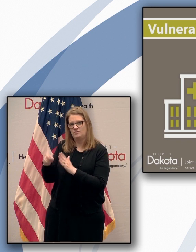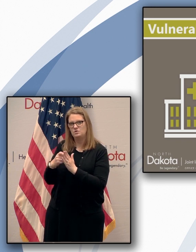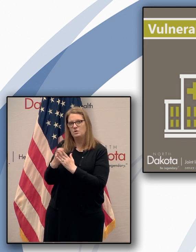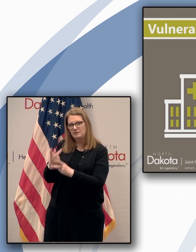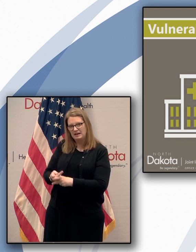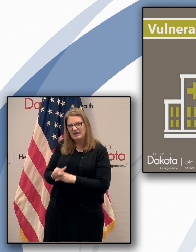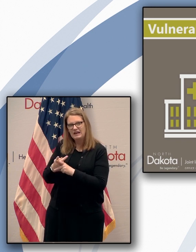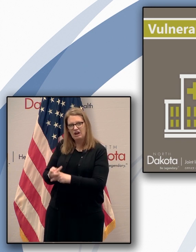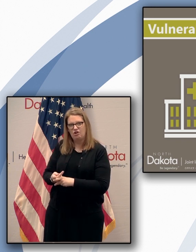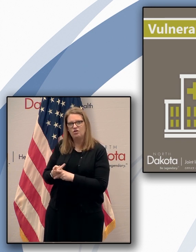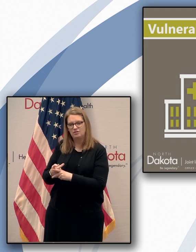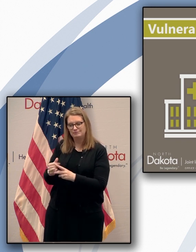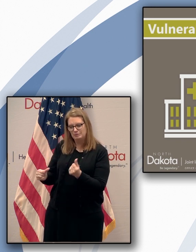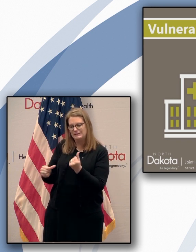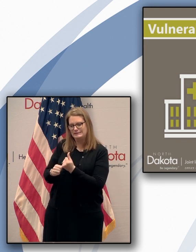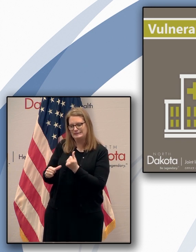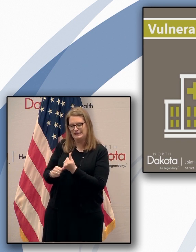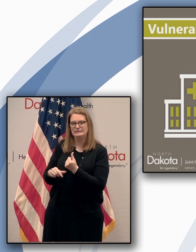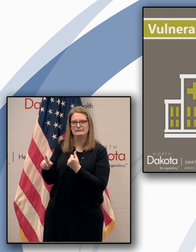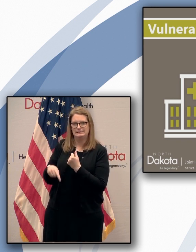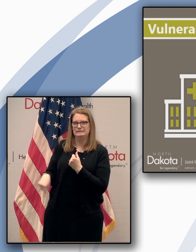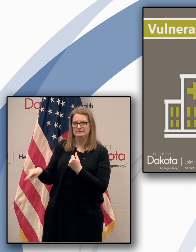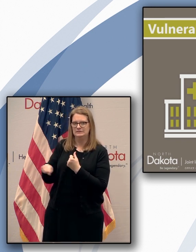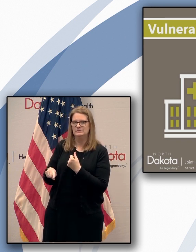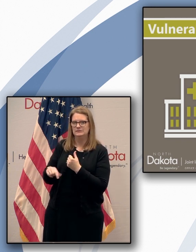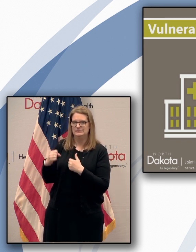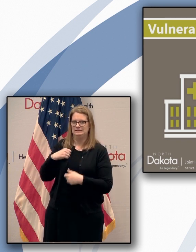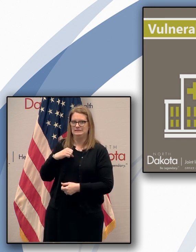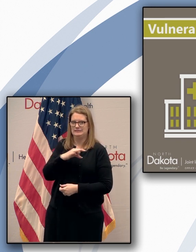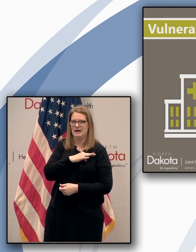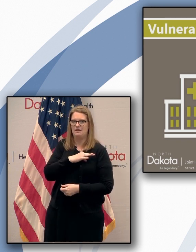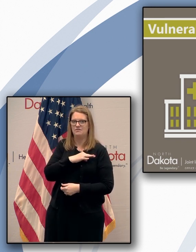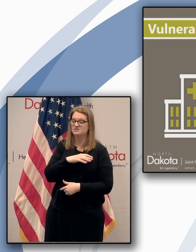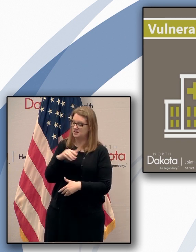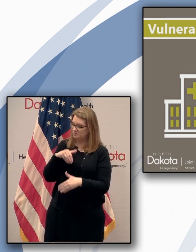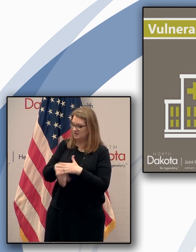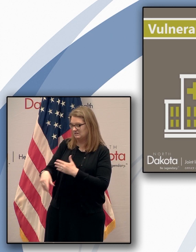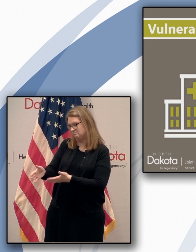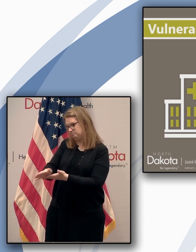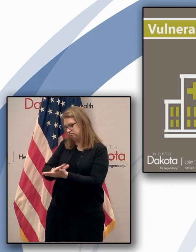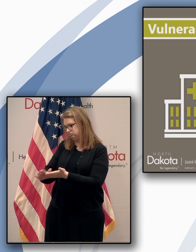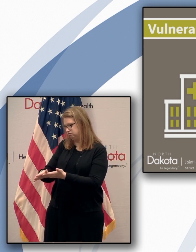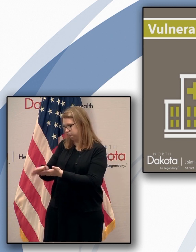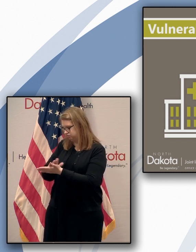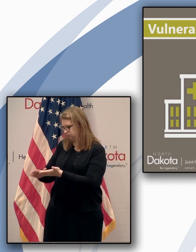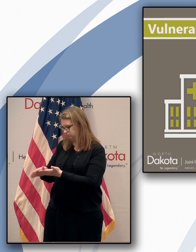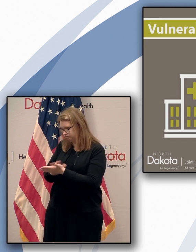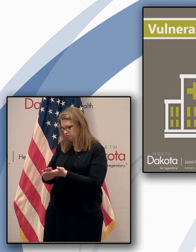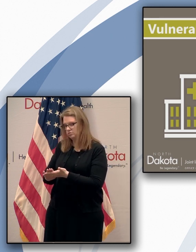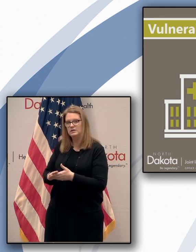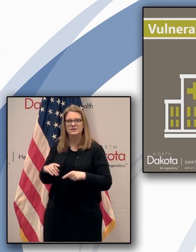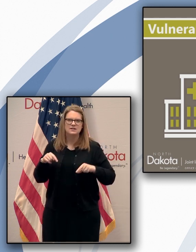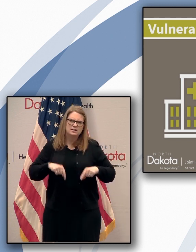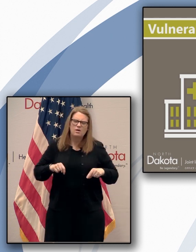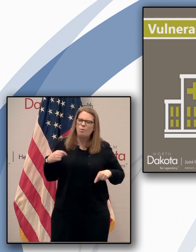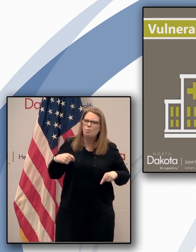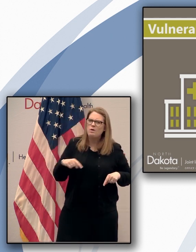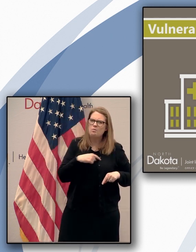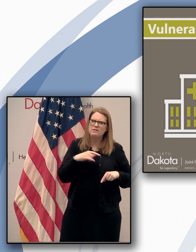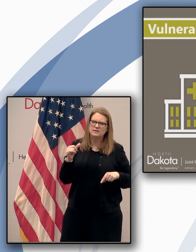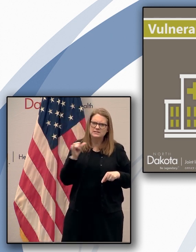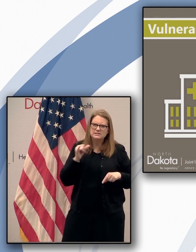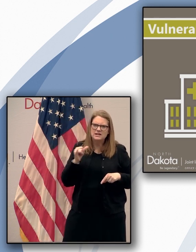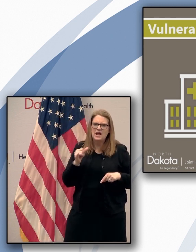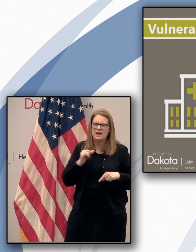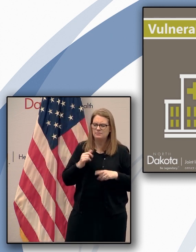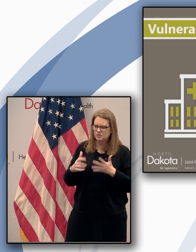the stretched staff at those locations. And so again, we want to be in a position to assess, advise, and assist